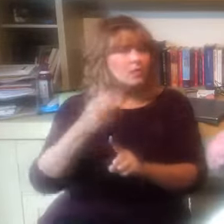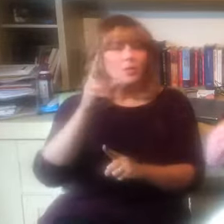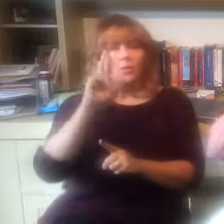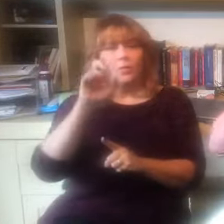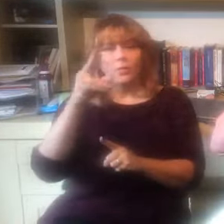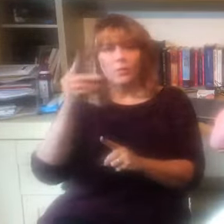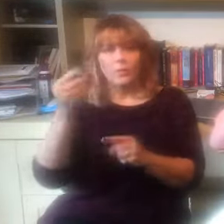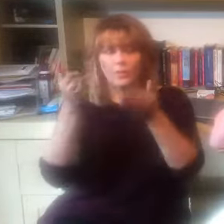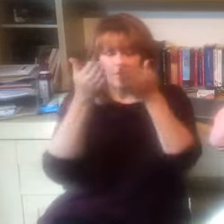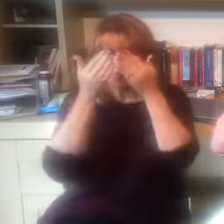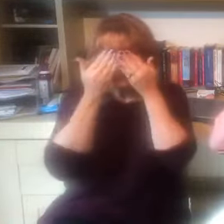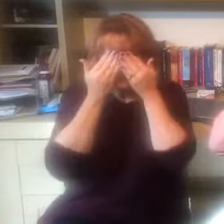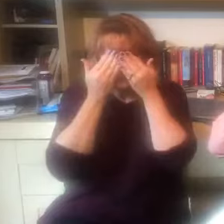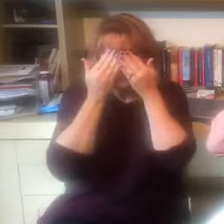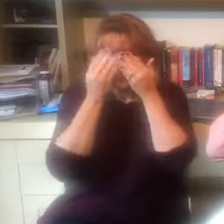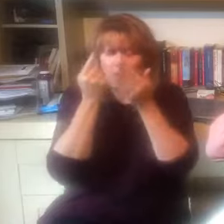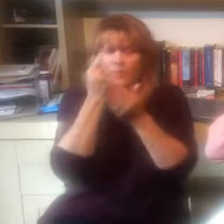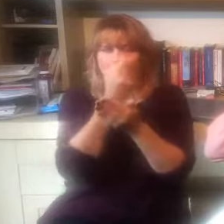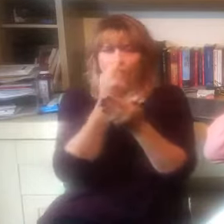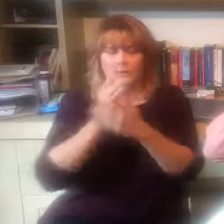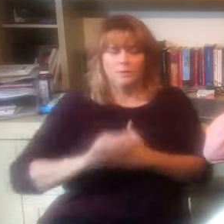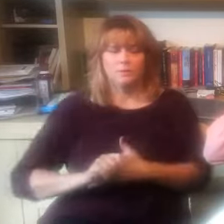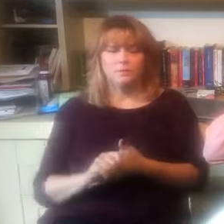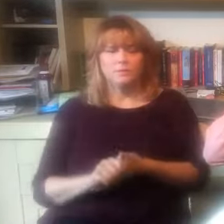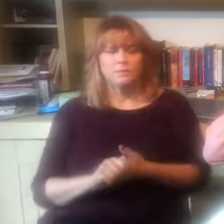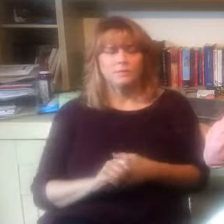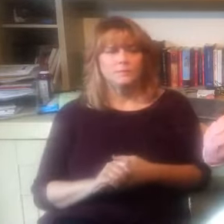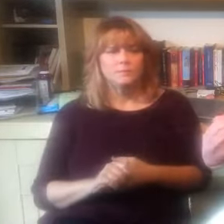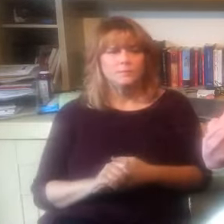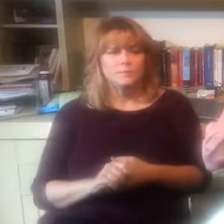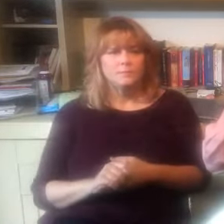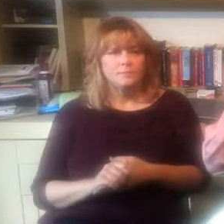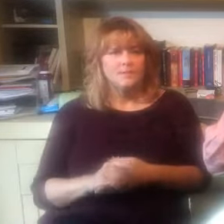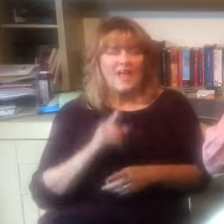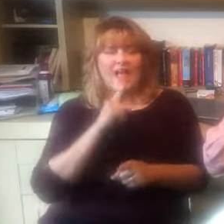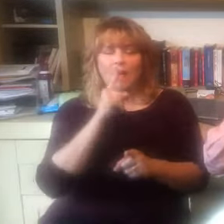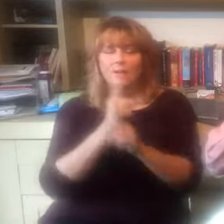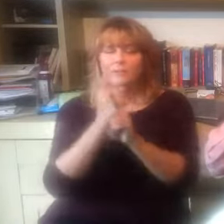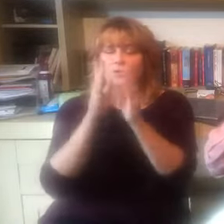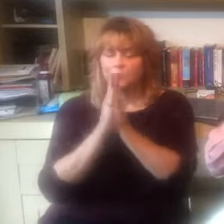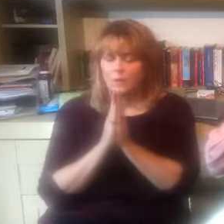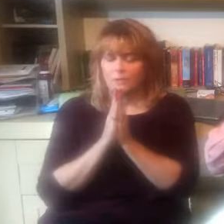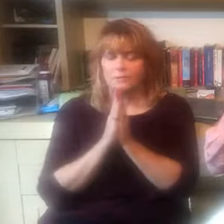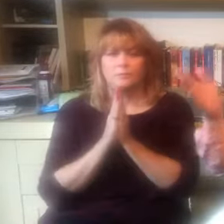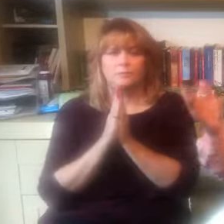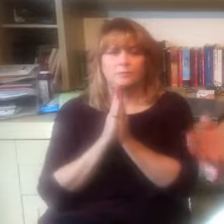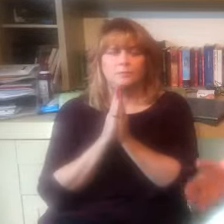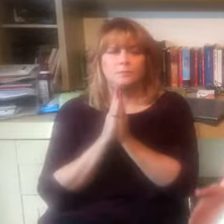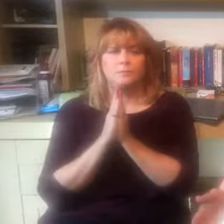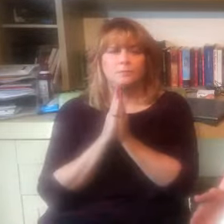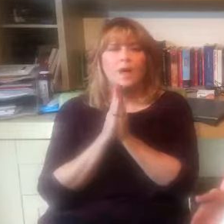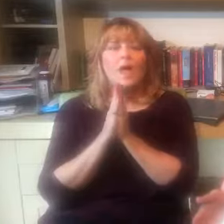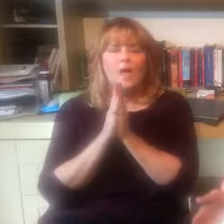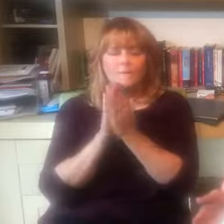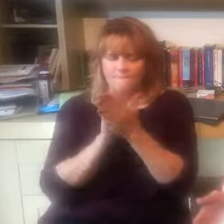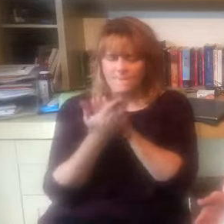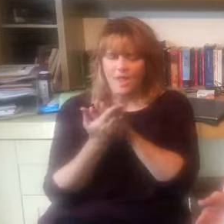Richard put his hands on his eyes, and I'm sure he prayed, and he could